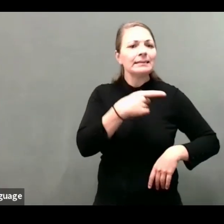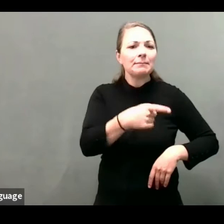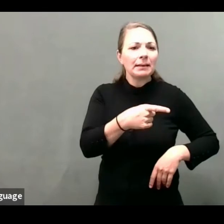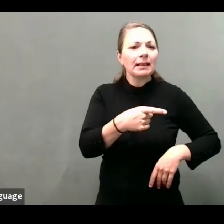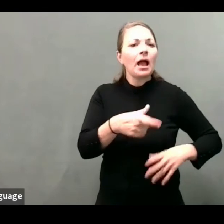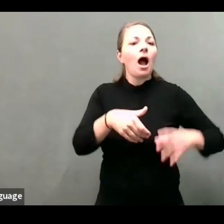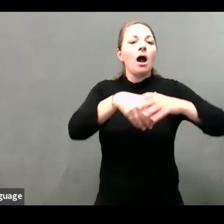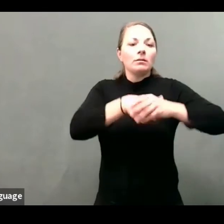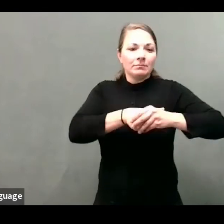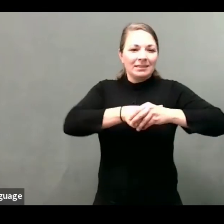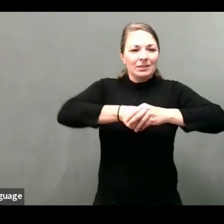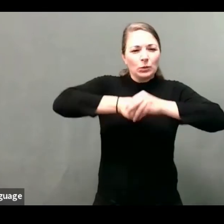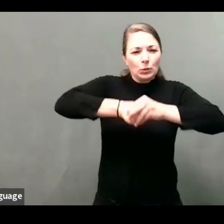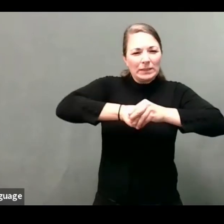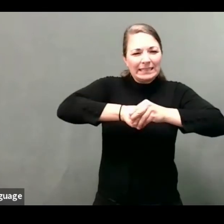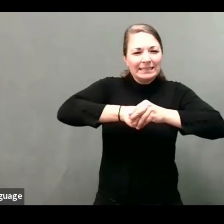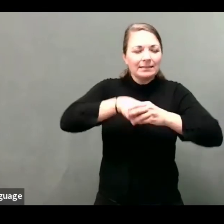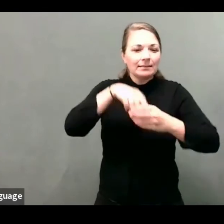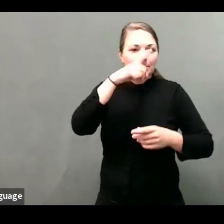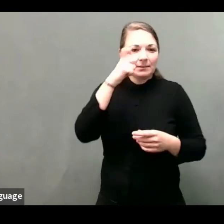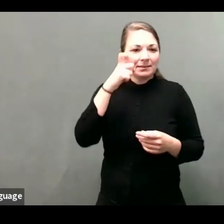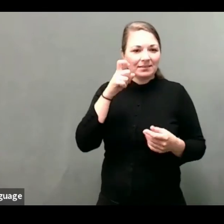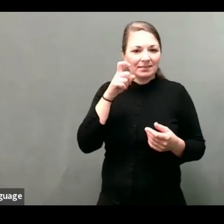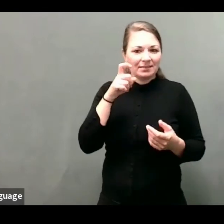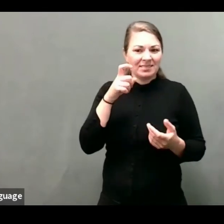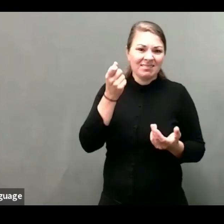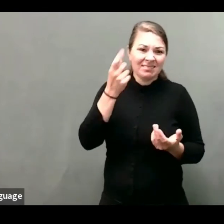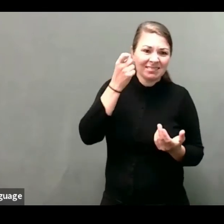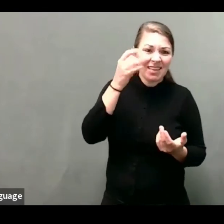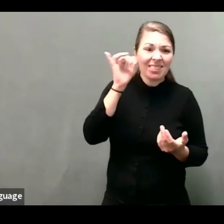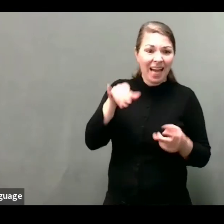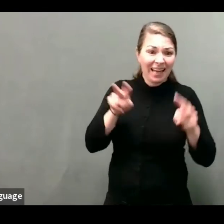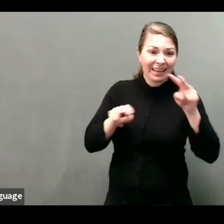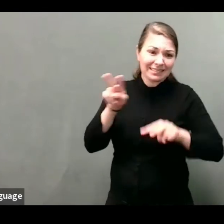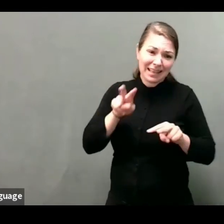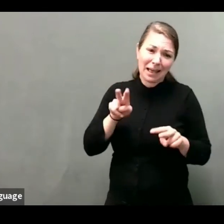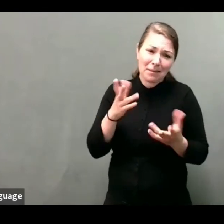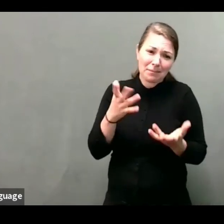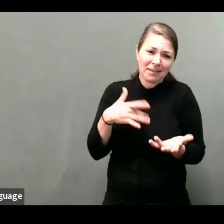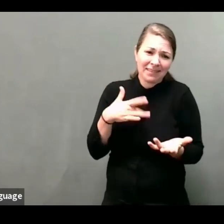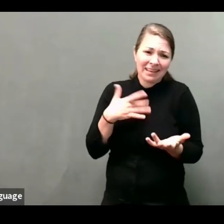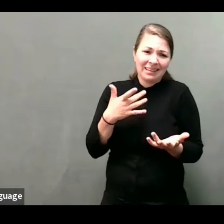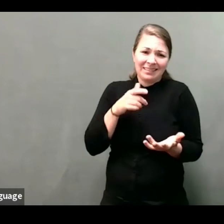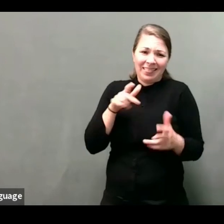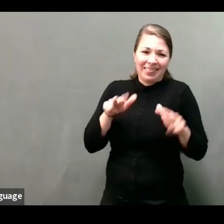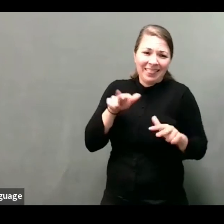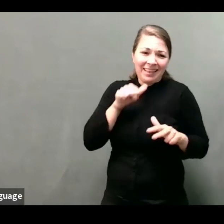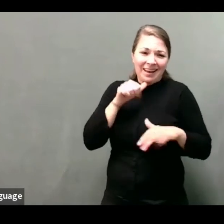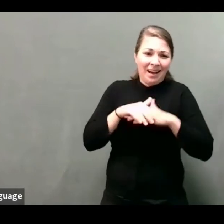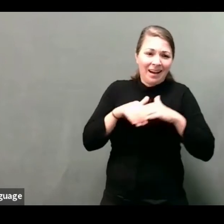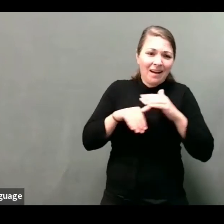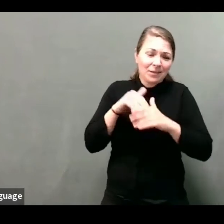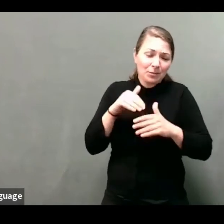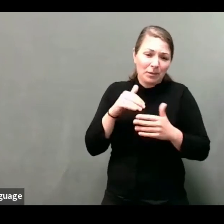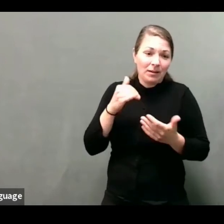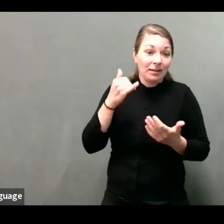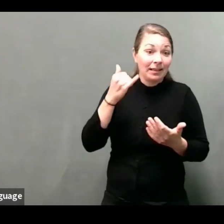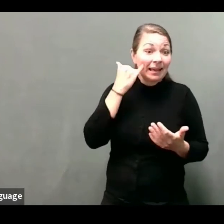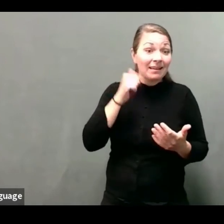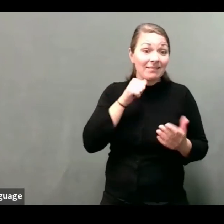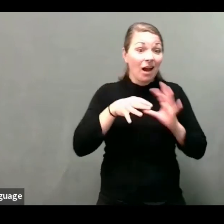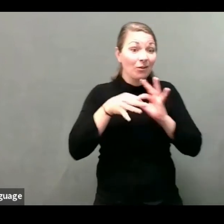onto, because this part can feel really difficult to get through, even not within a sexual assault forensic exam. This can be an unpleasant